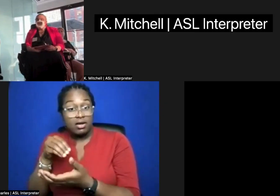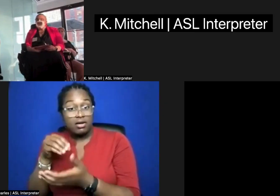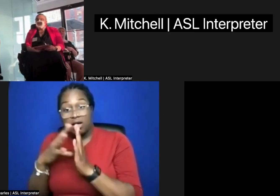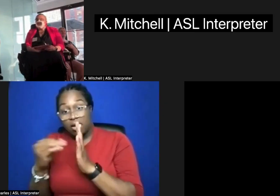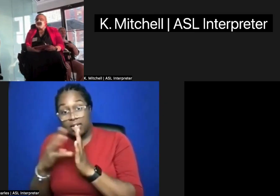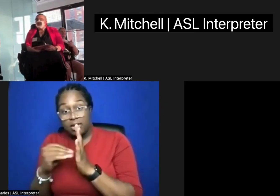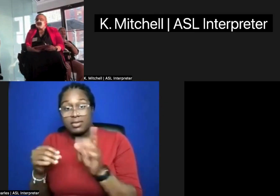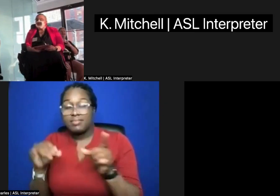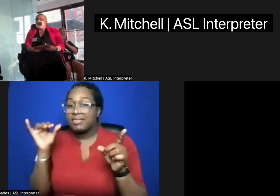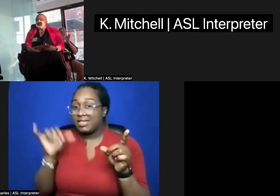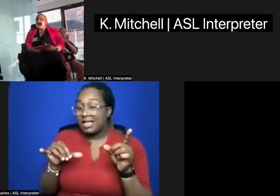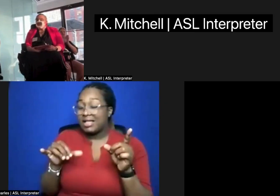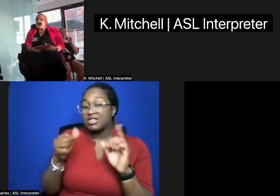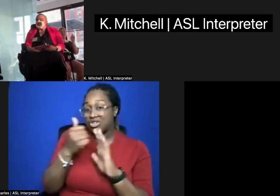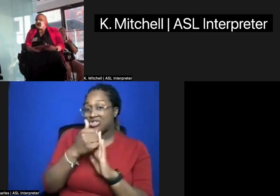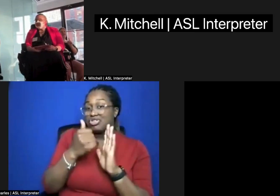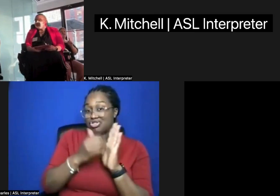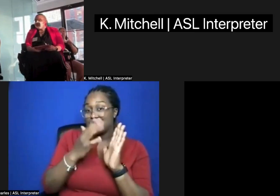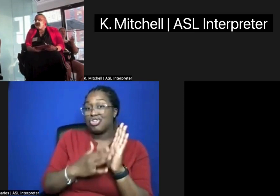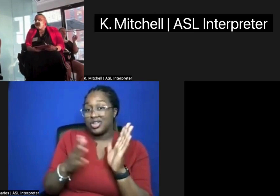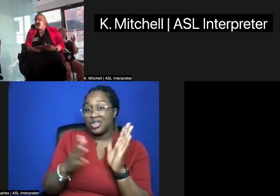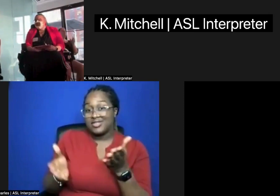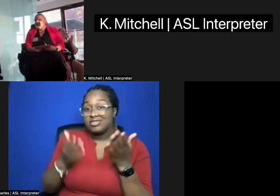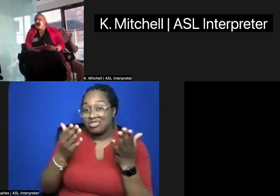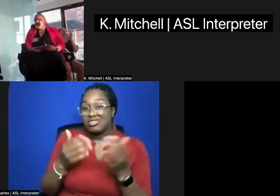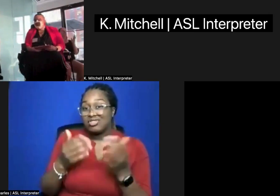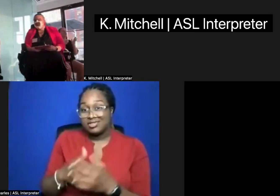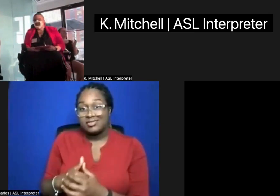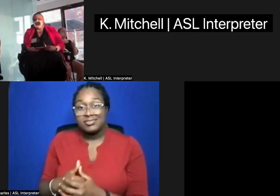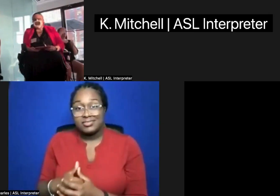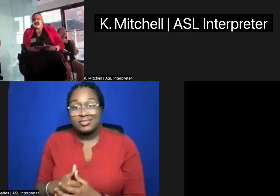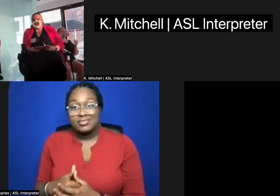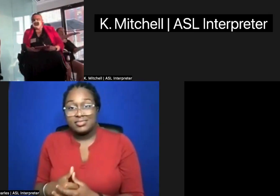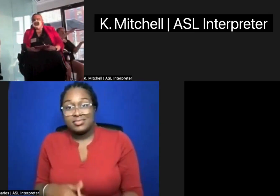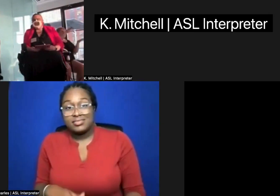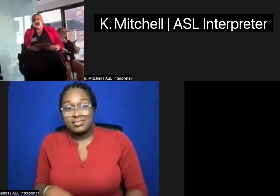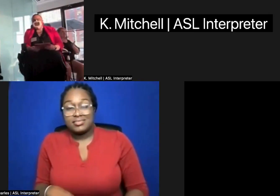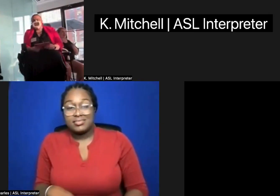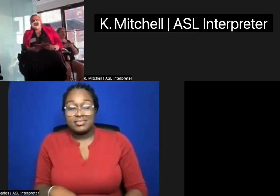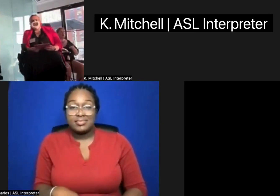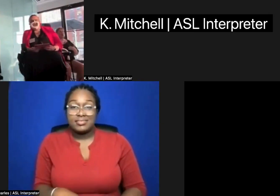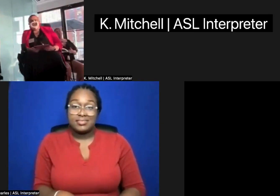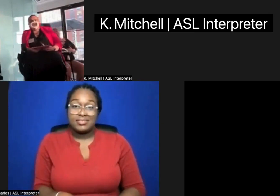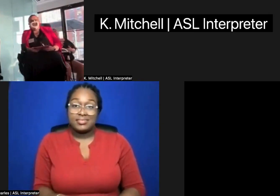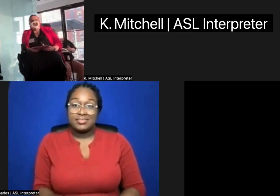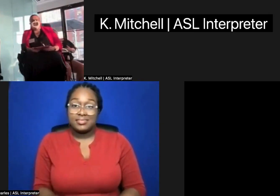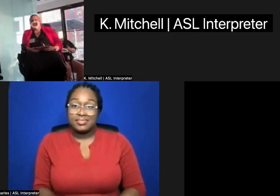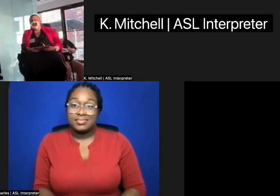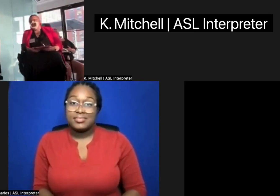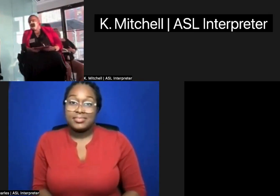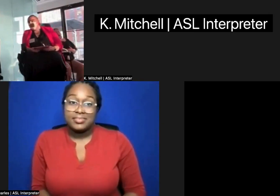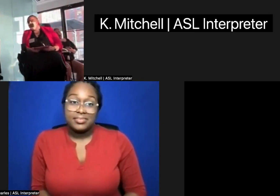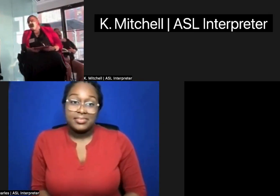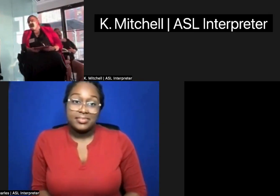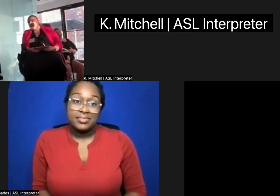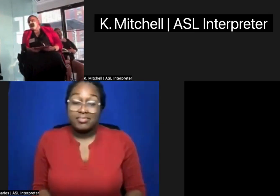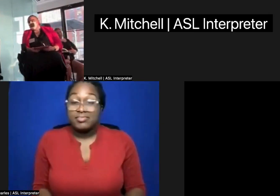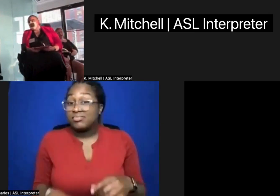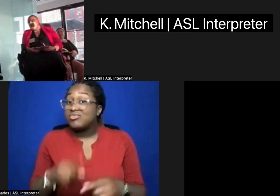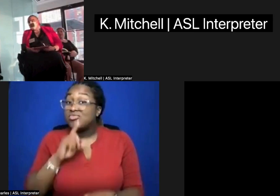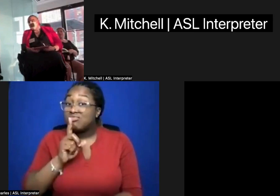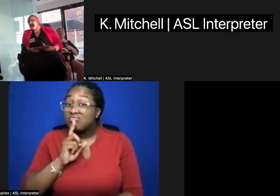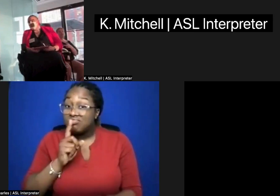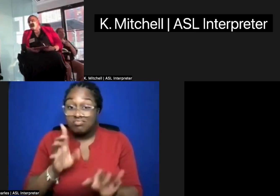too. Yeah, and literally a dream. Wow. You should see my Google Drive. But it's important, because